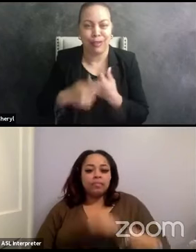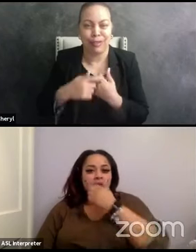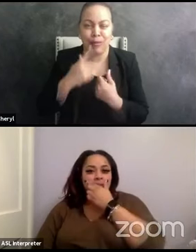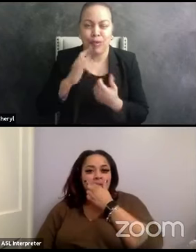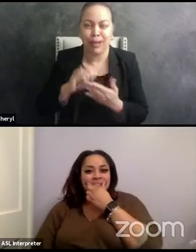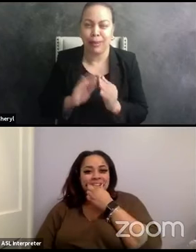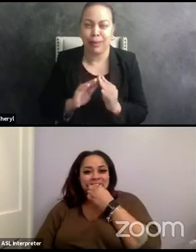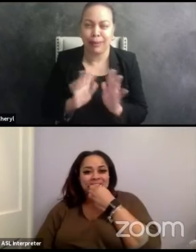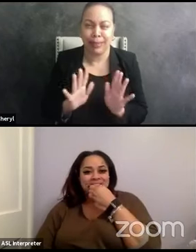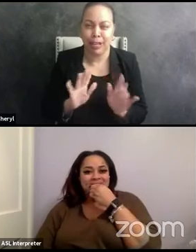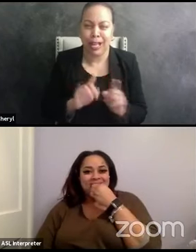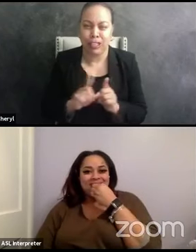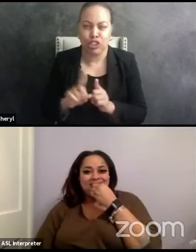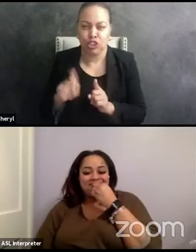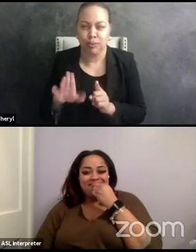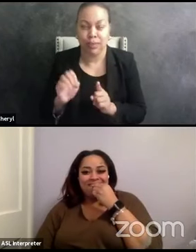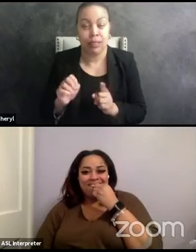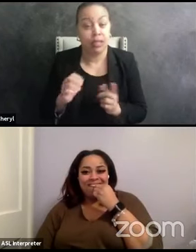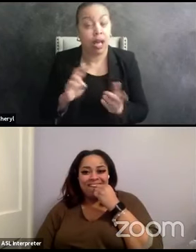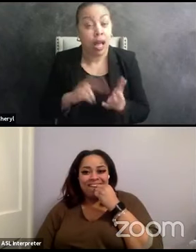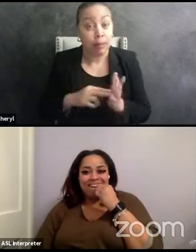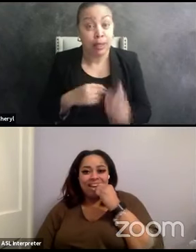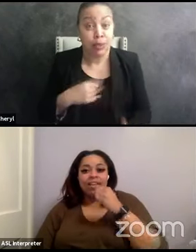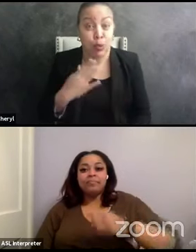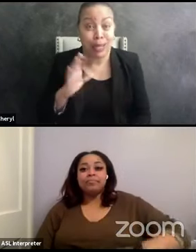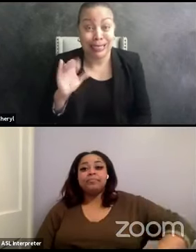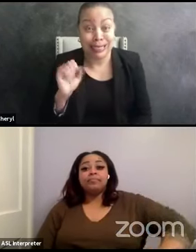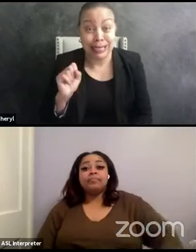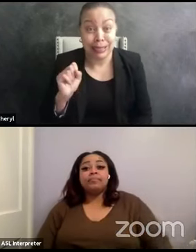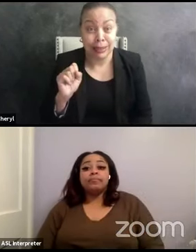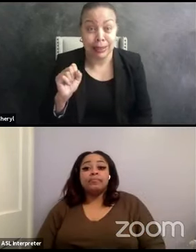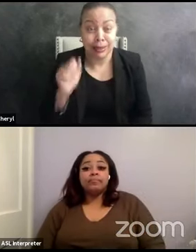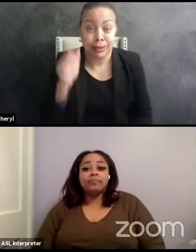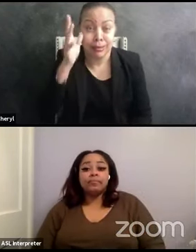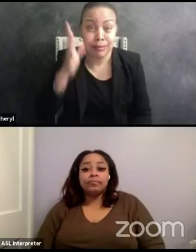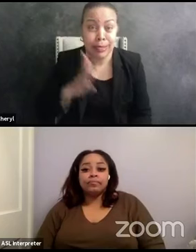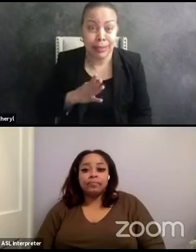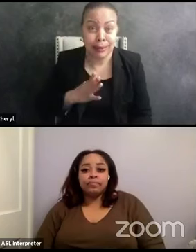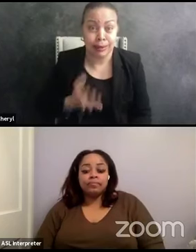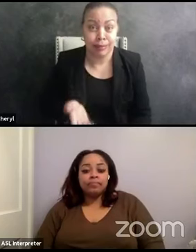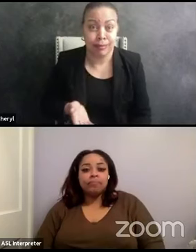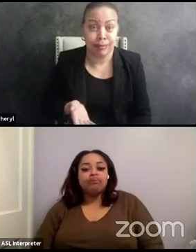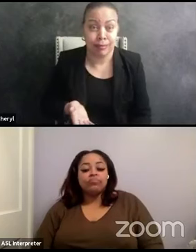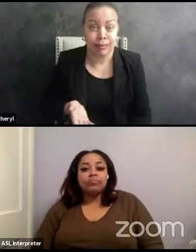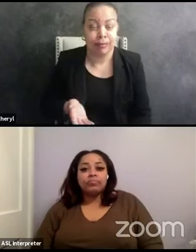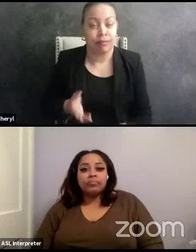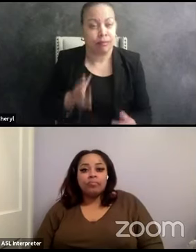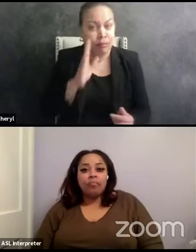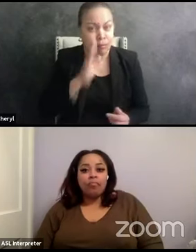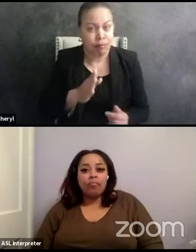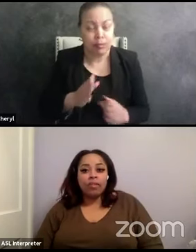Right. I'm writing about white cis men, Right. right? And so even within my book, there is an upholding of